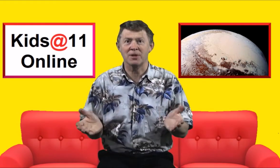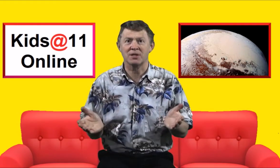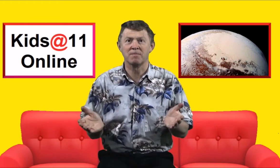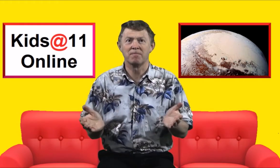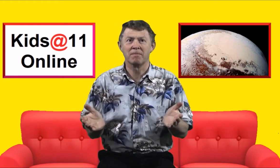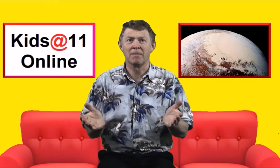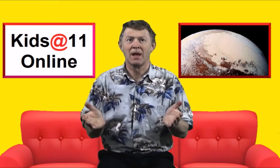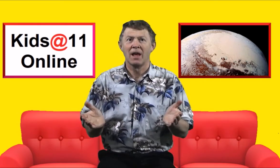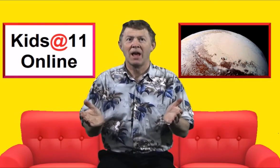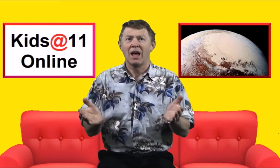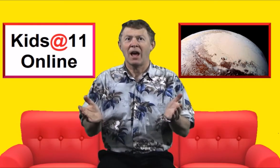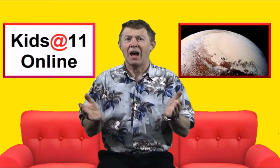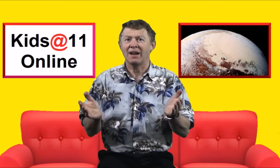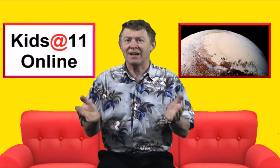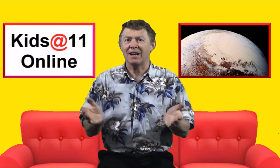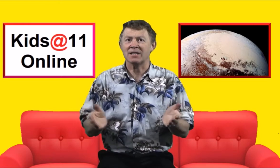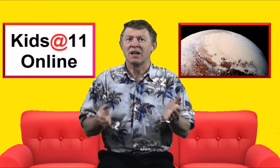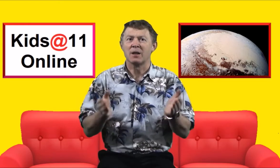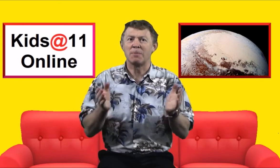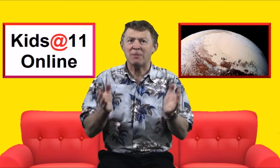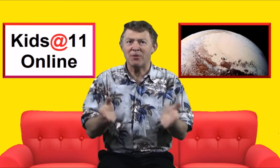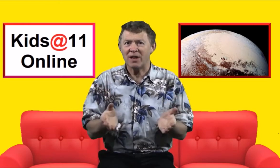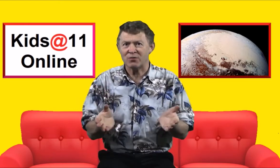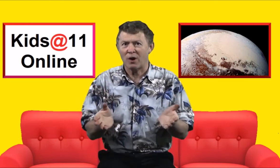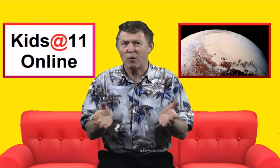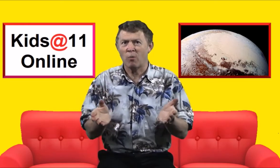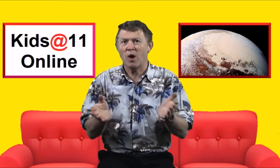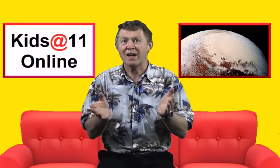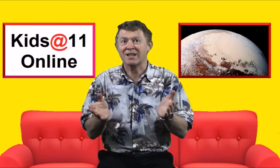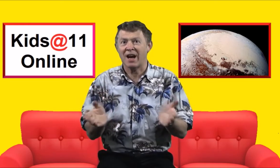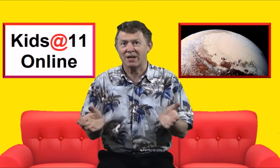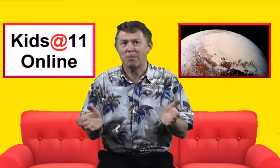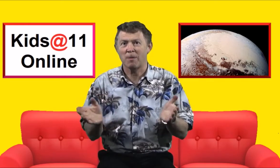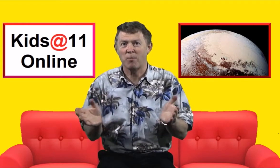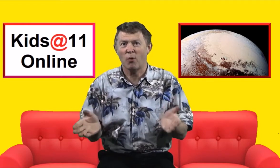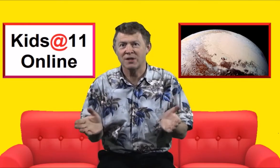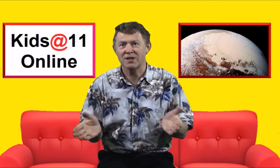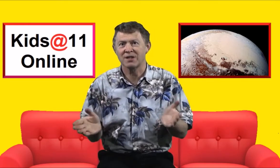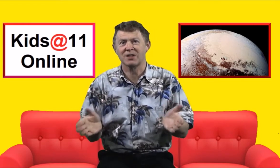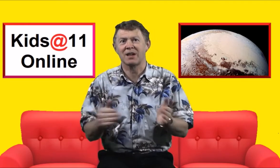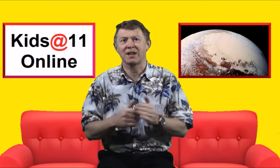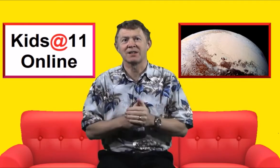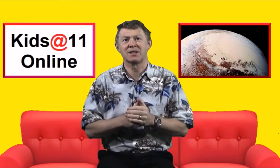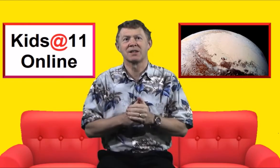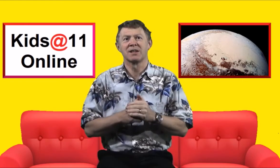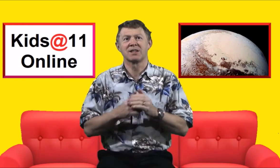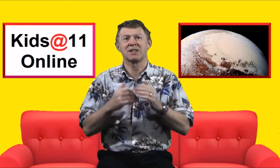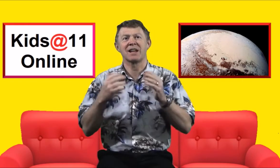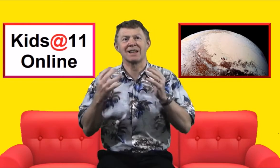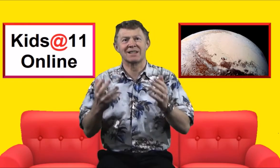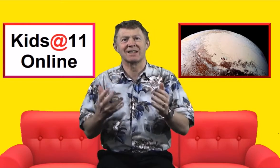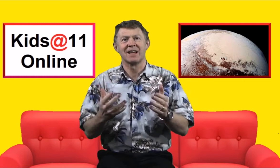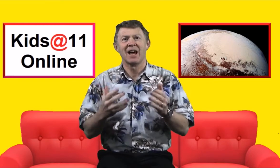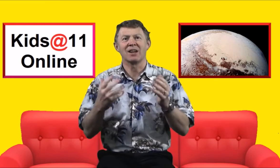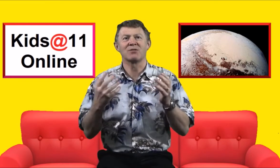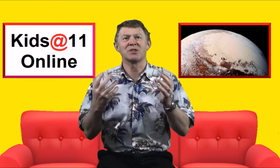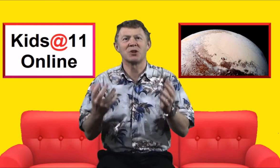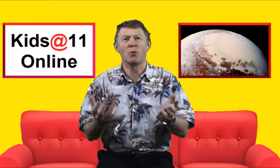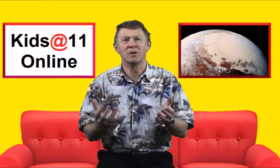Numbers. And in it, the people of Israel were attacked by poisonous snakes, as a result